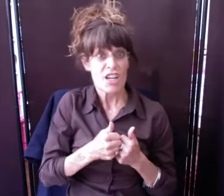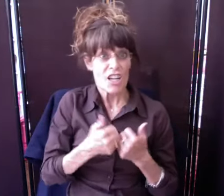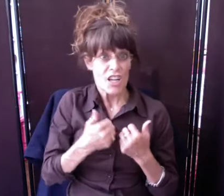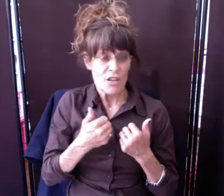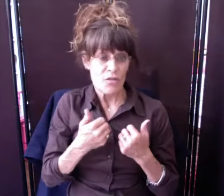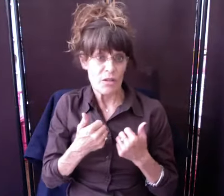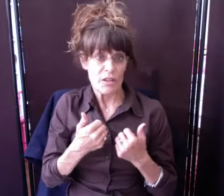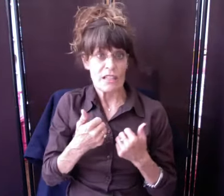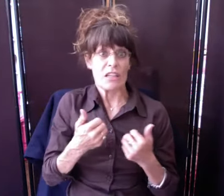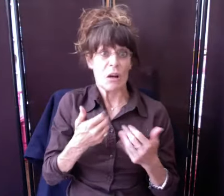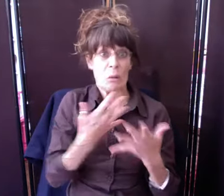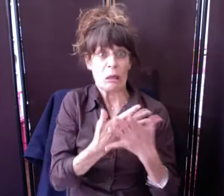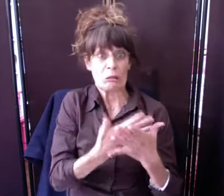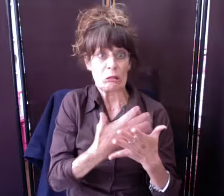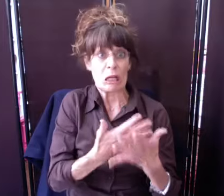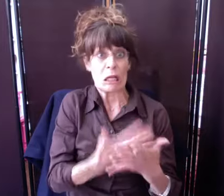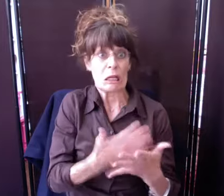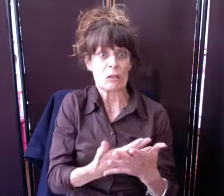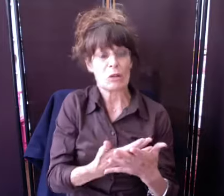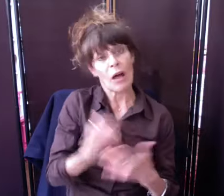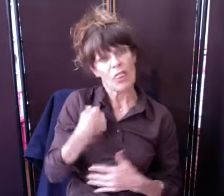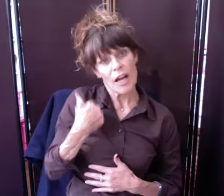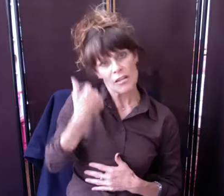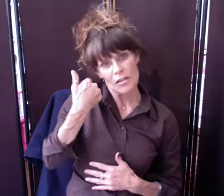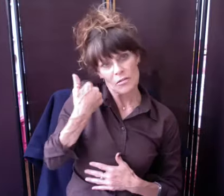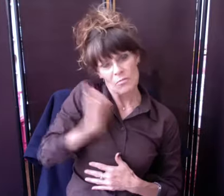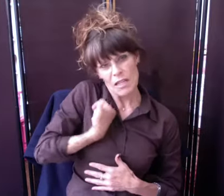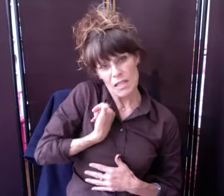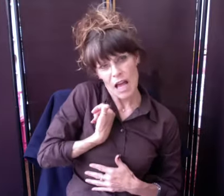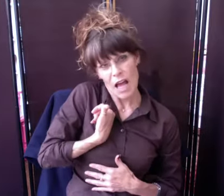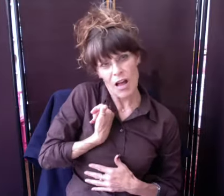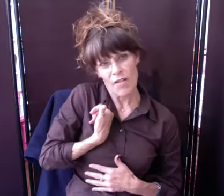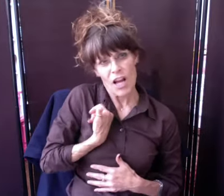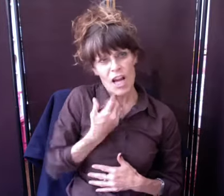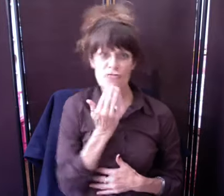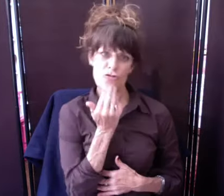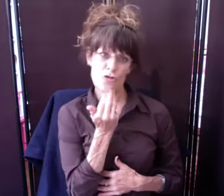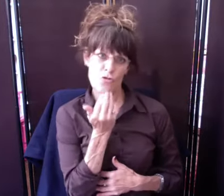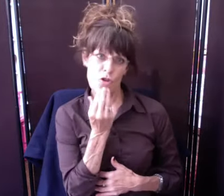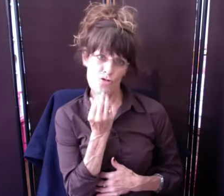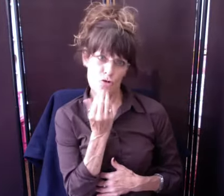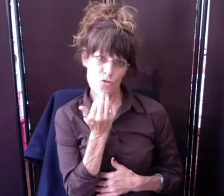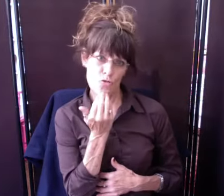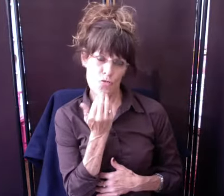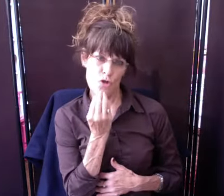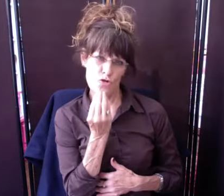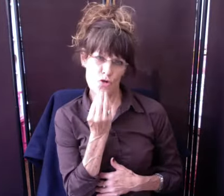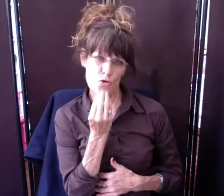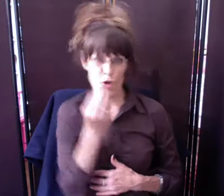find a nice boy, most likely a nice Jewish boy. You know, my dad would like that. And never heard of a bad Jewish boy, so I'll go find a nice Jewish